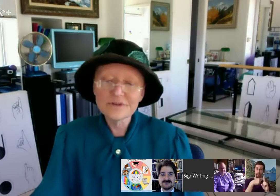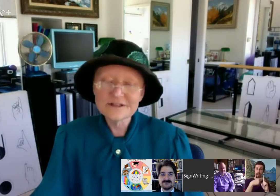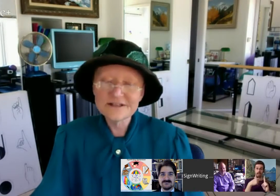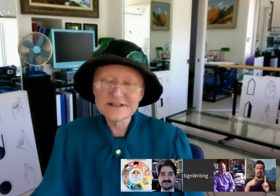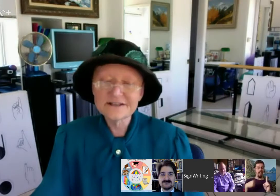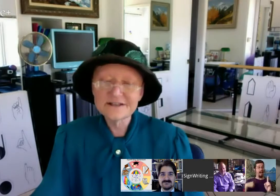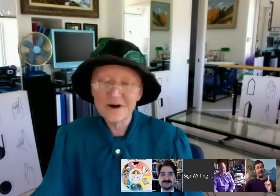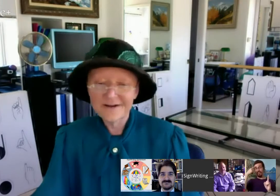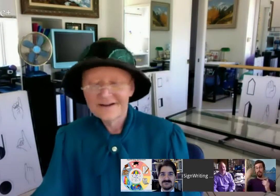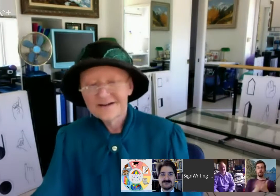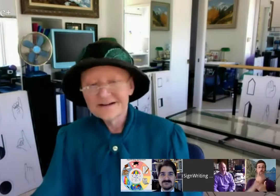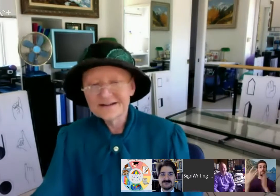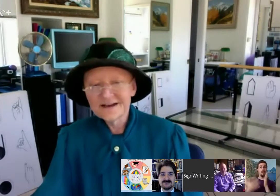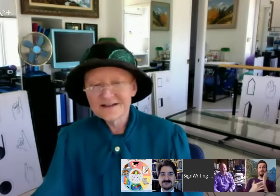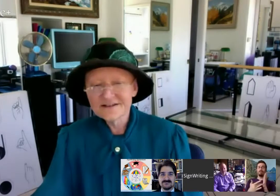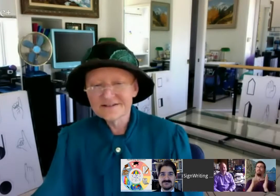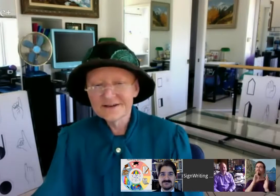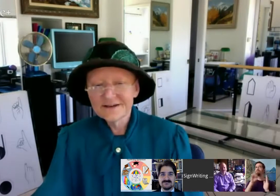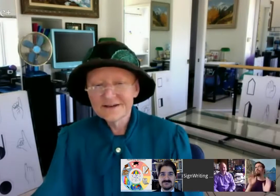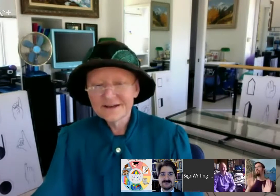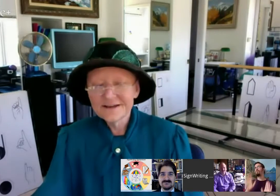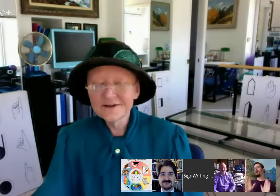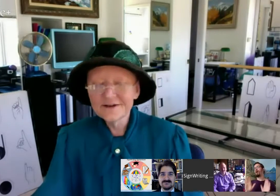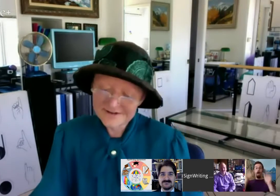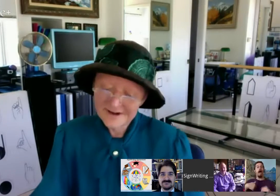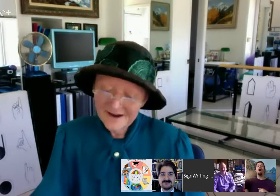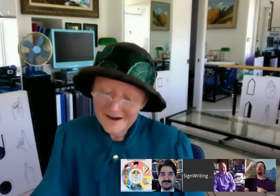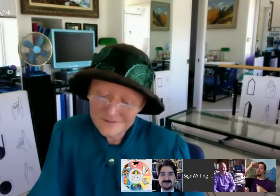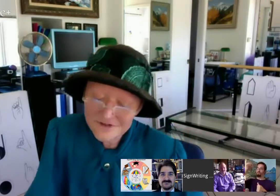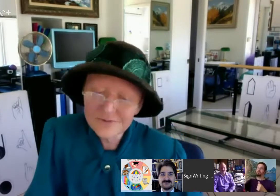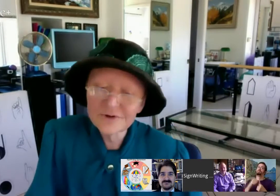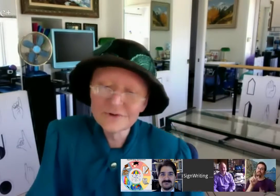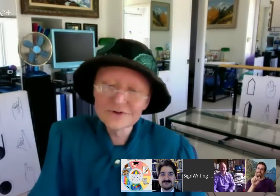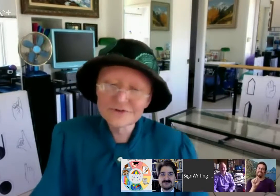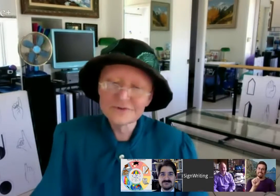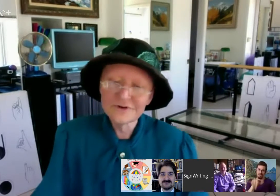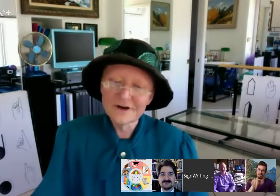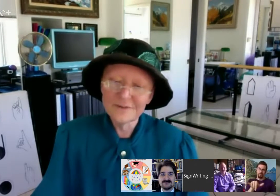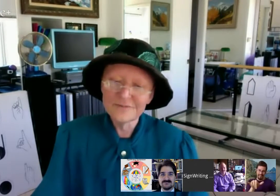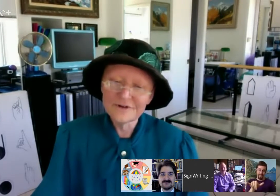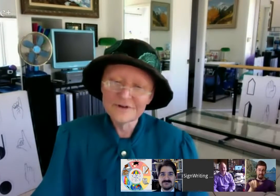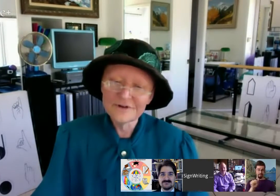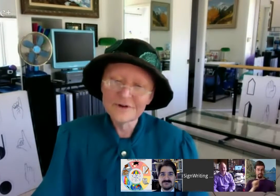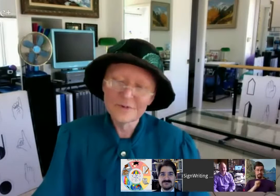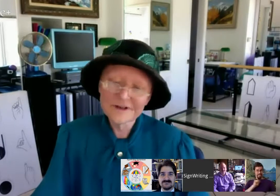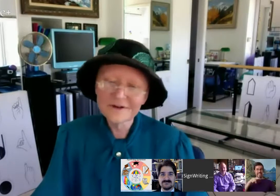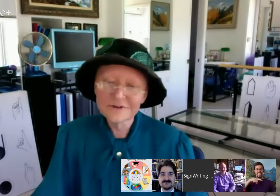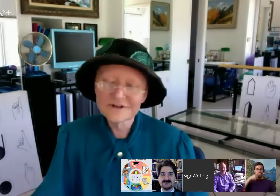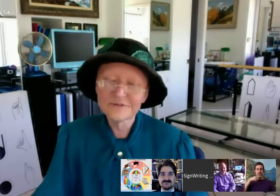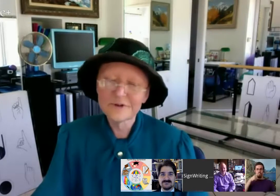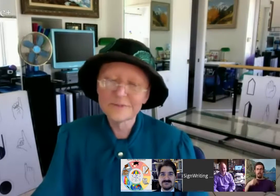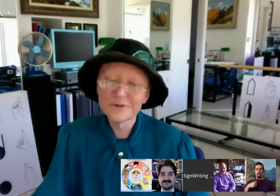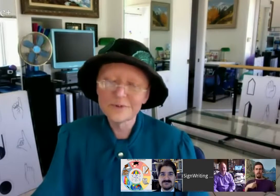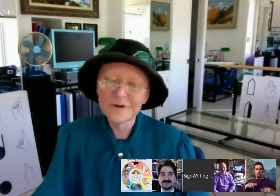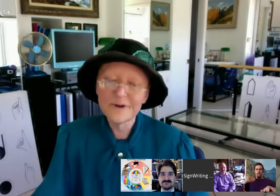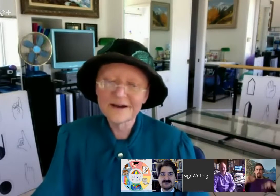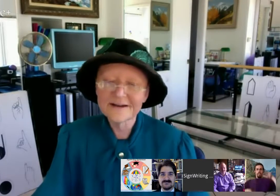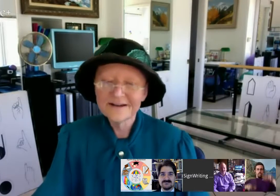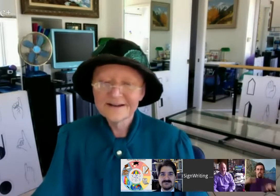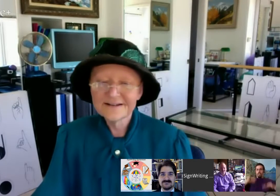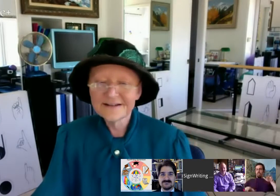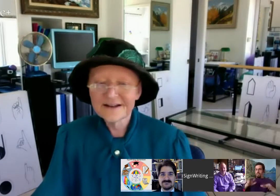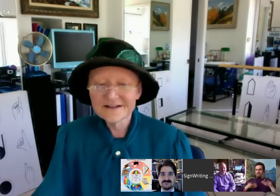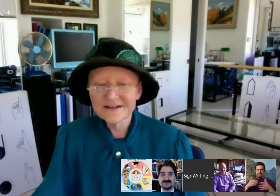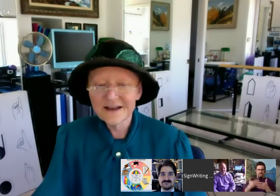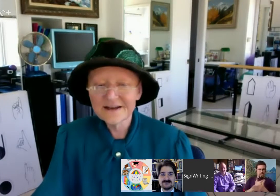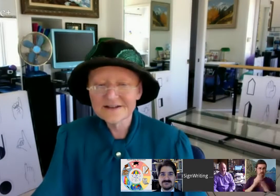I remember the TTY, and as a hearing person, I was so new to communicating with deaf people way